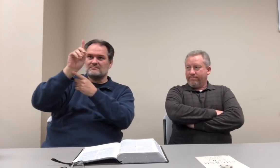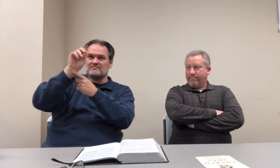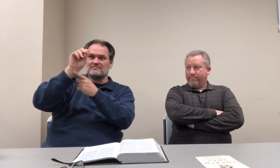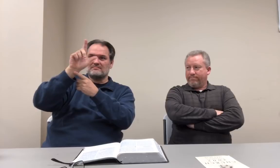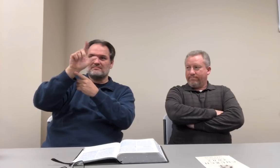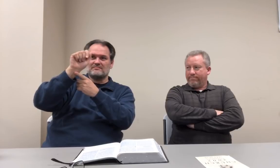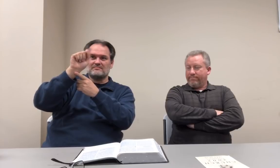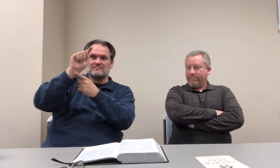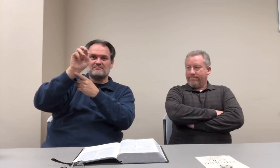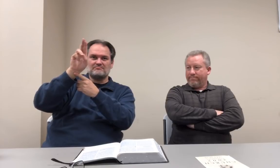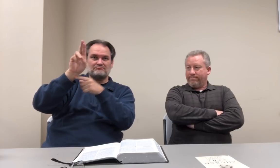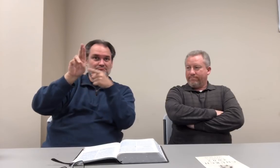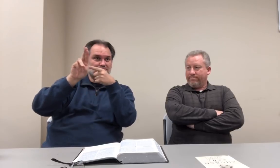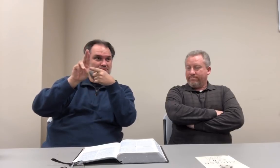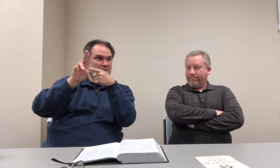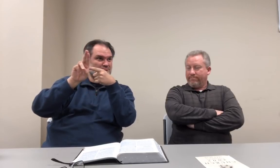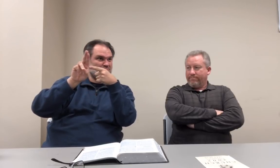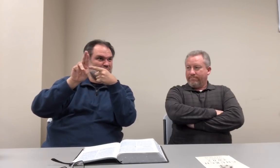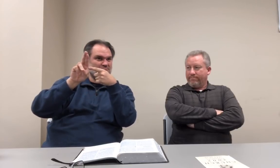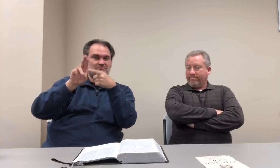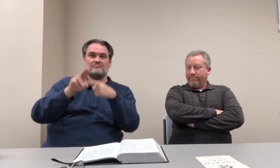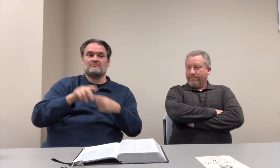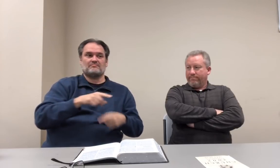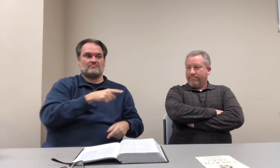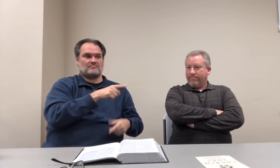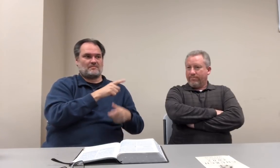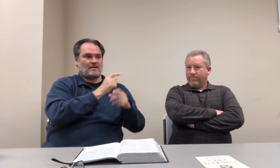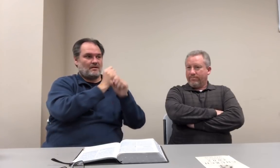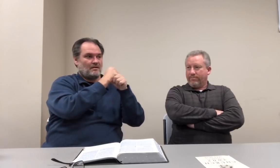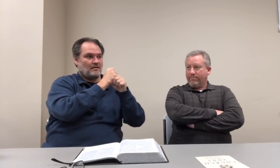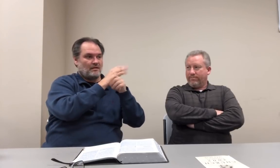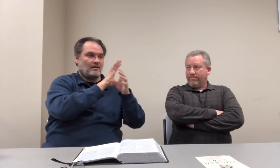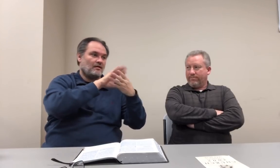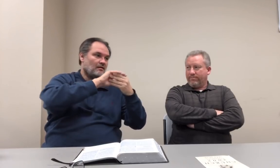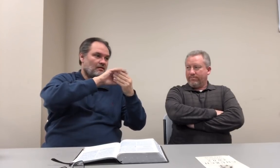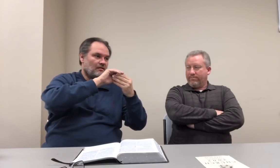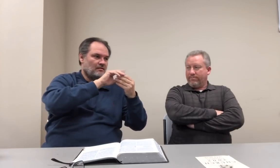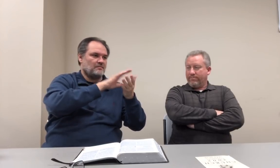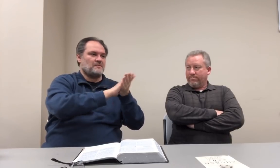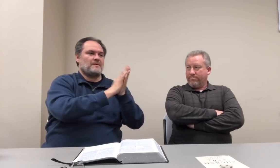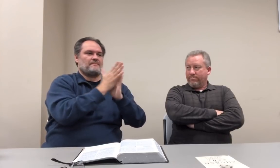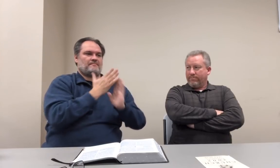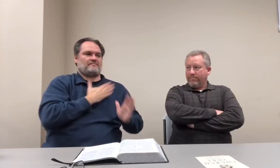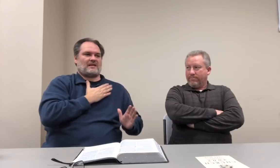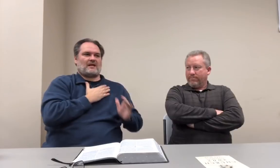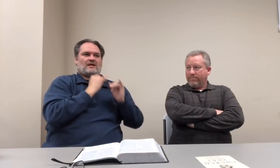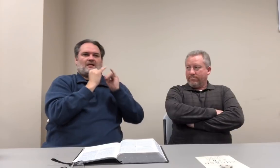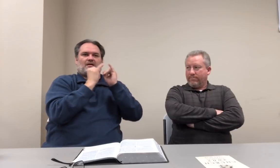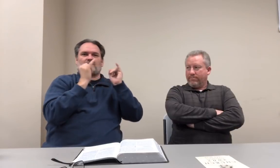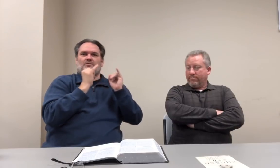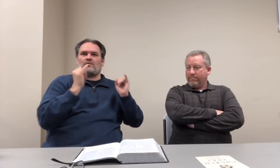say the divine nature died. Right? If the divine nature died, all the universe would have collapsed on itself, right? At the